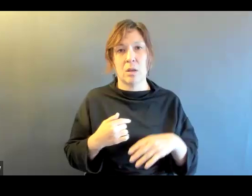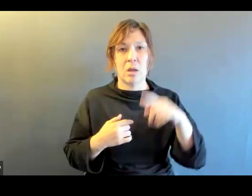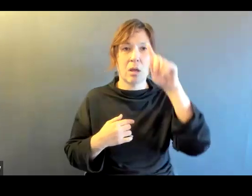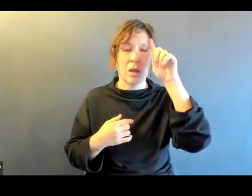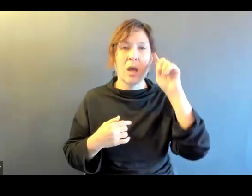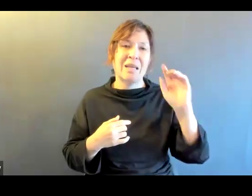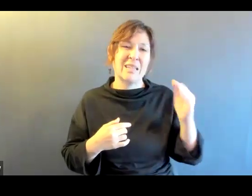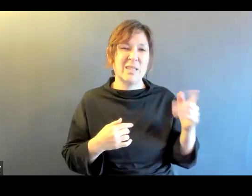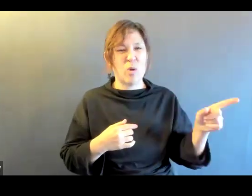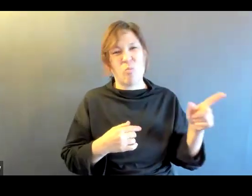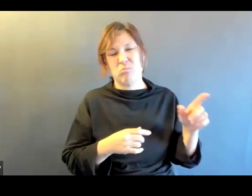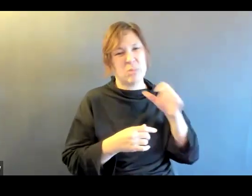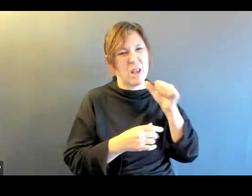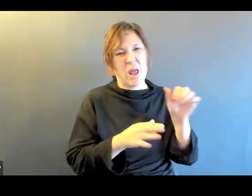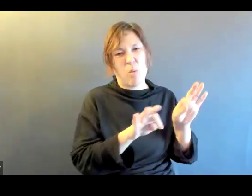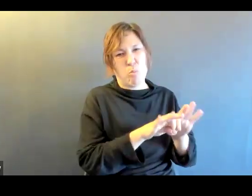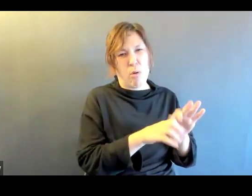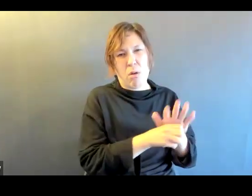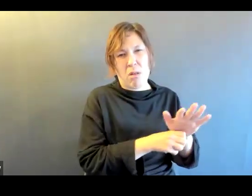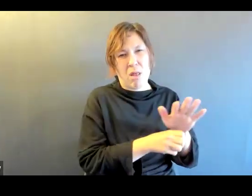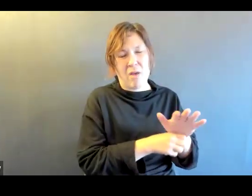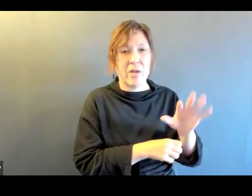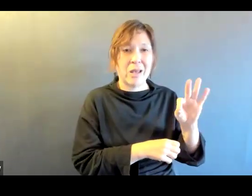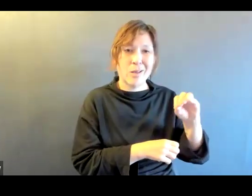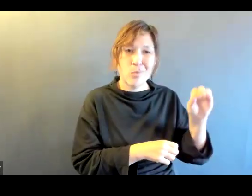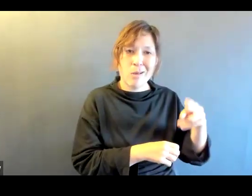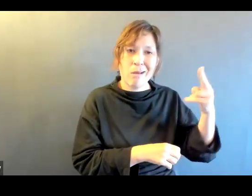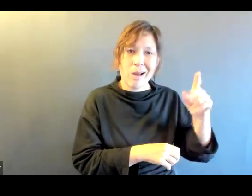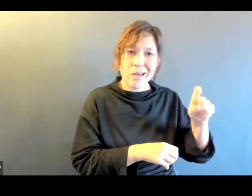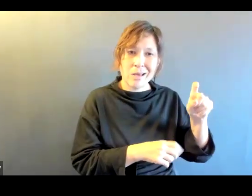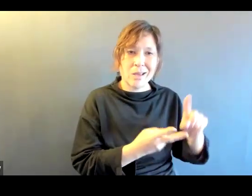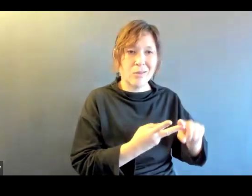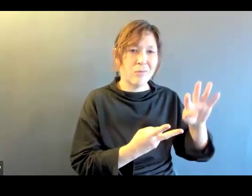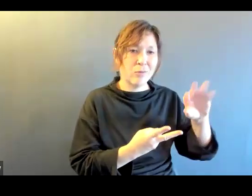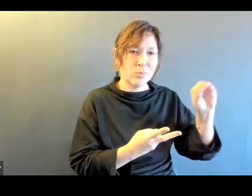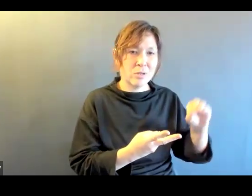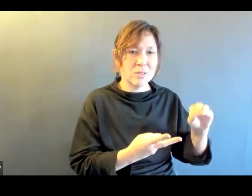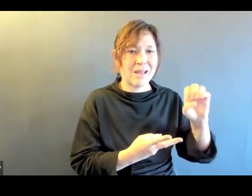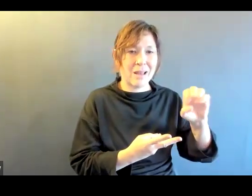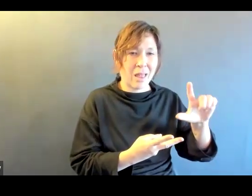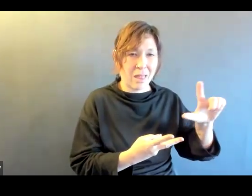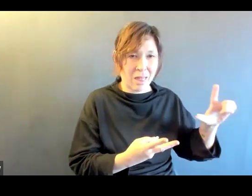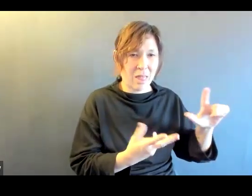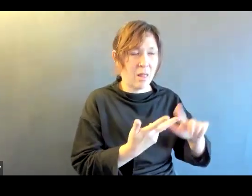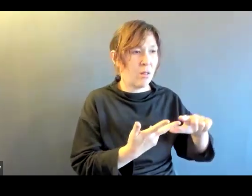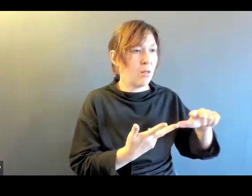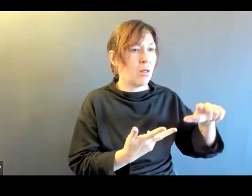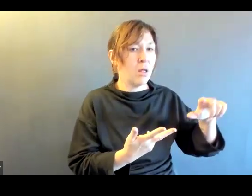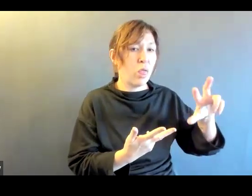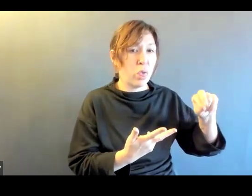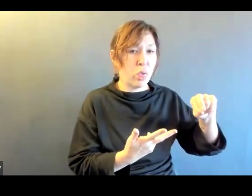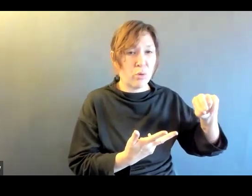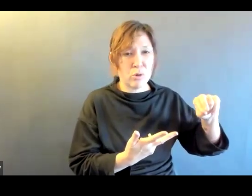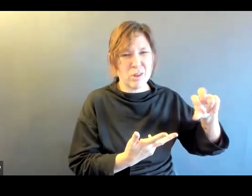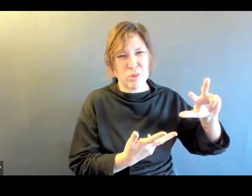constituency. 90% of our students are high needs, 40% English language learners, and more than a third students with special needs. Our